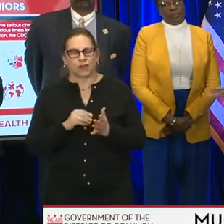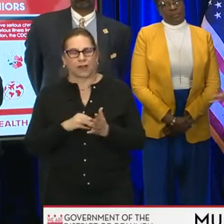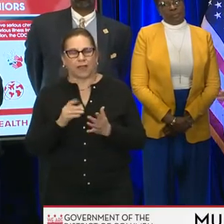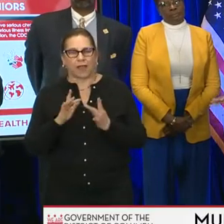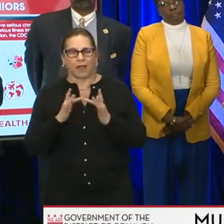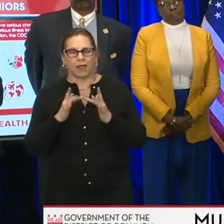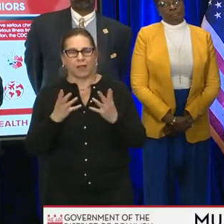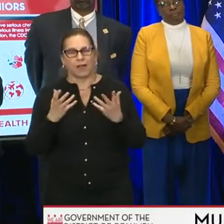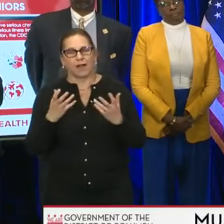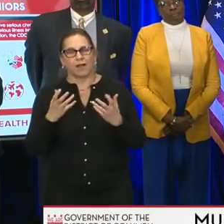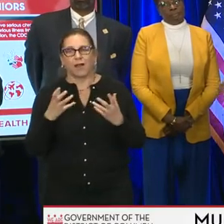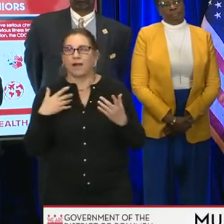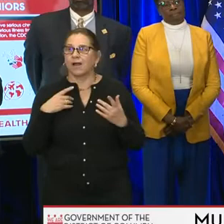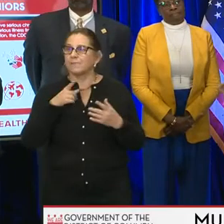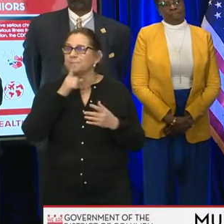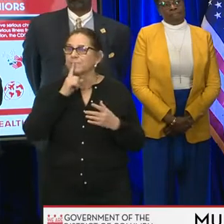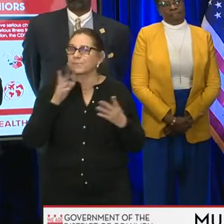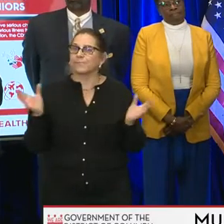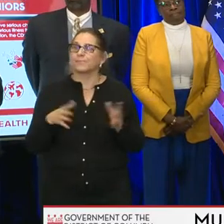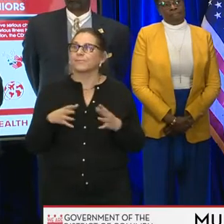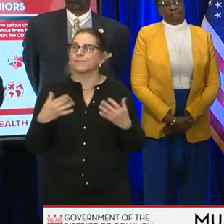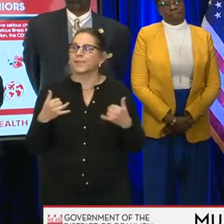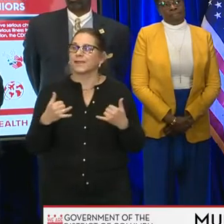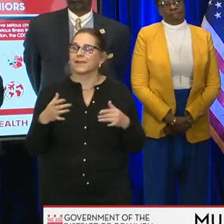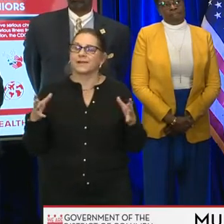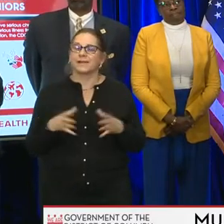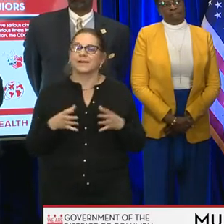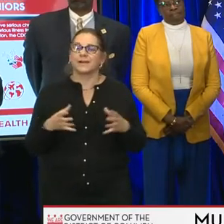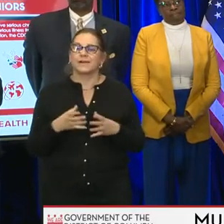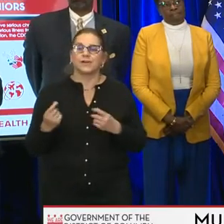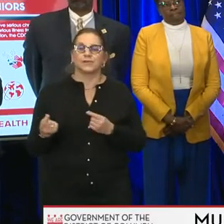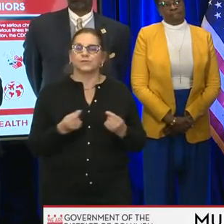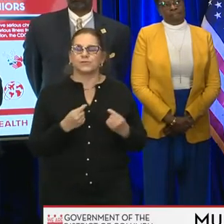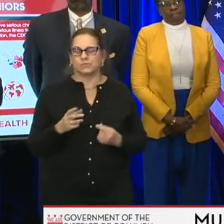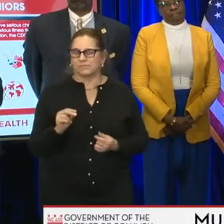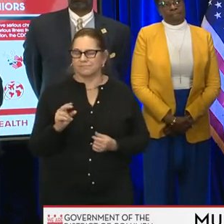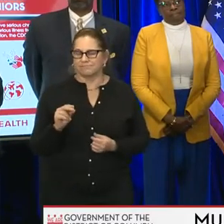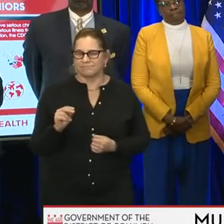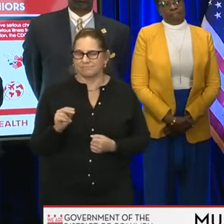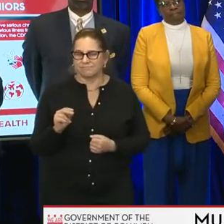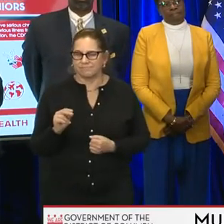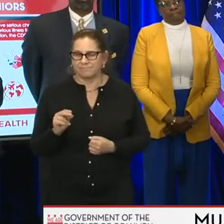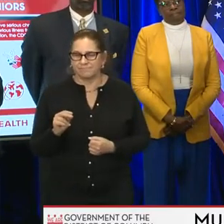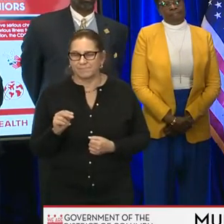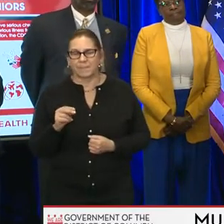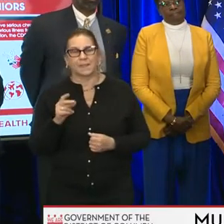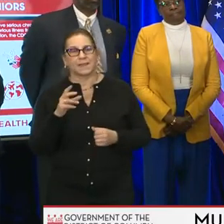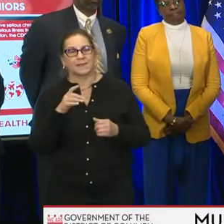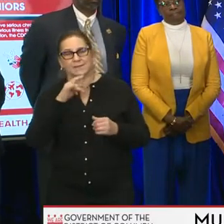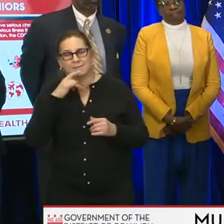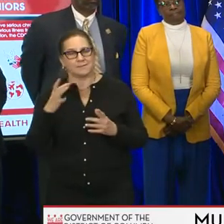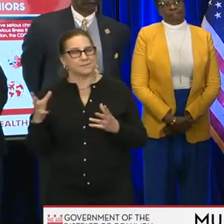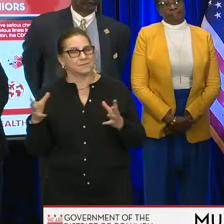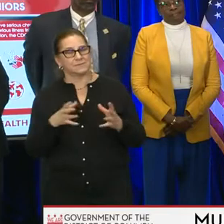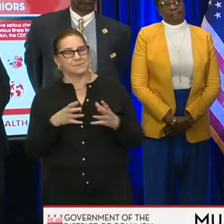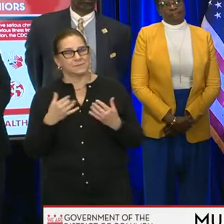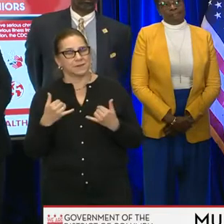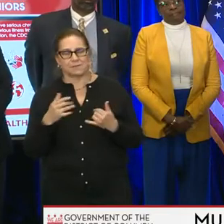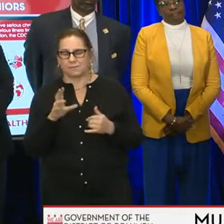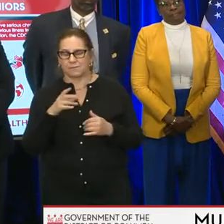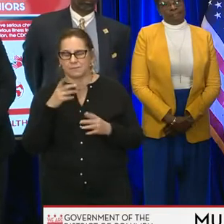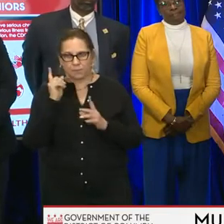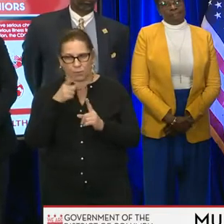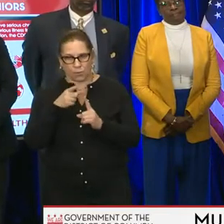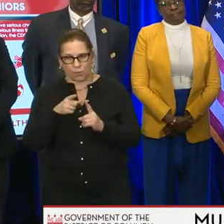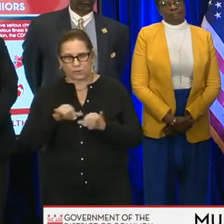big groups, because if you're doing that, then you're contributing to the problem. For our workforce, telework is work.